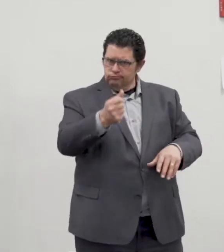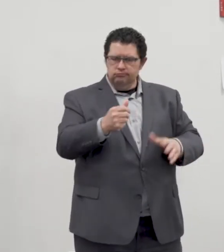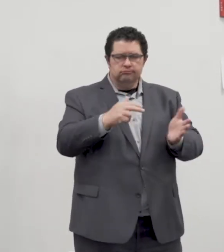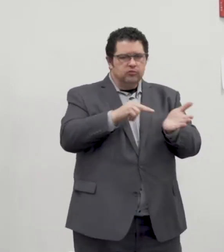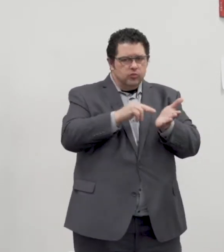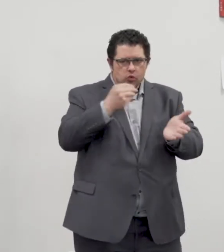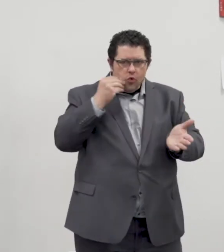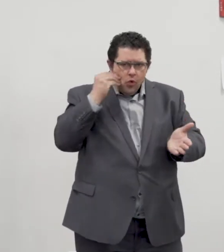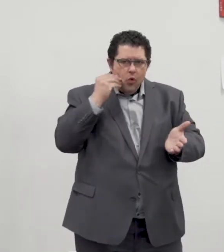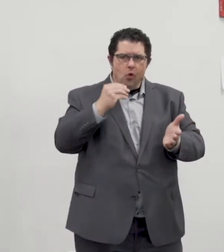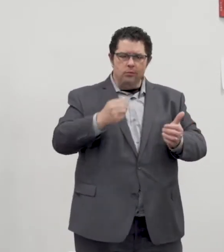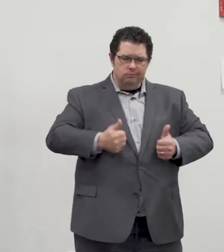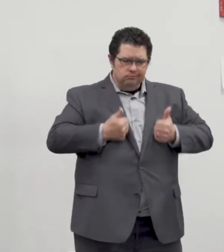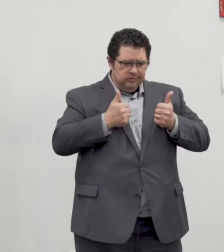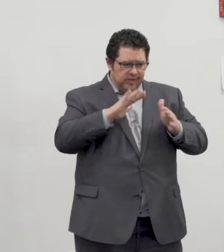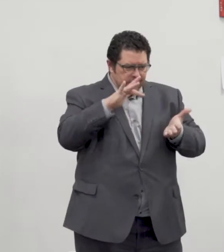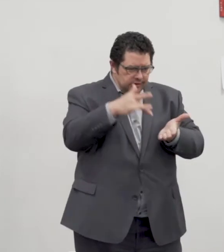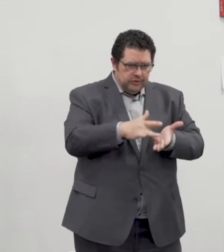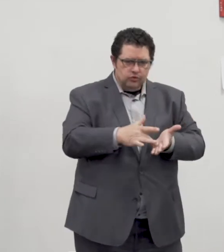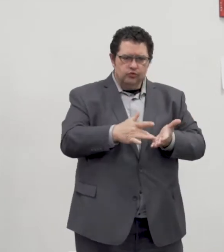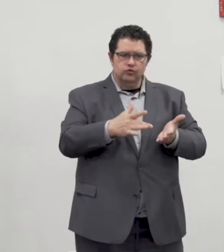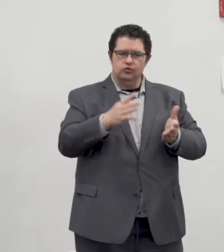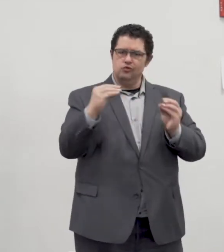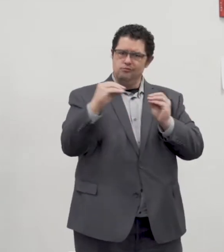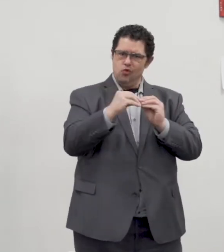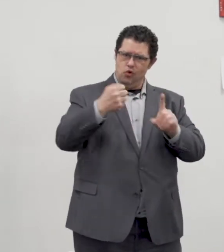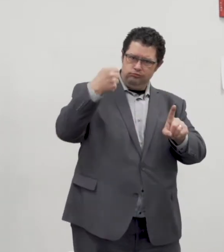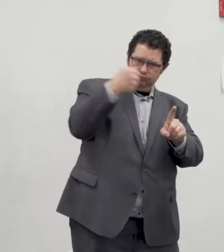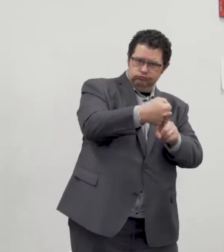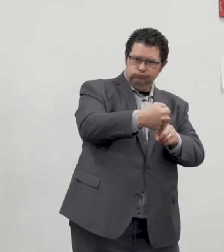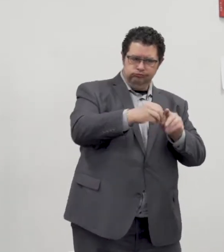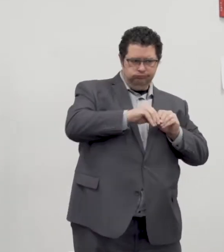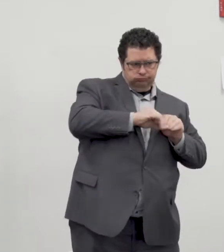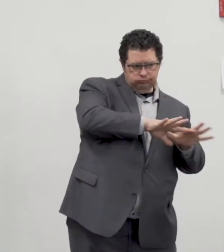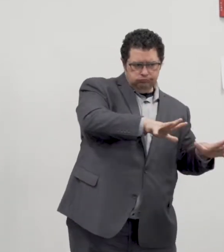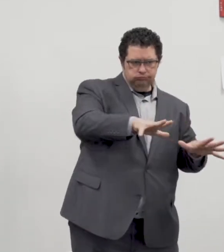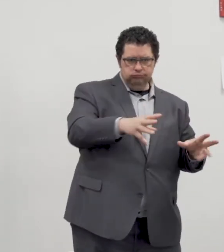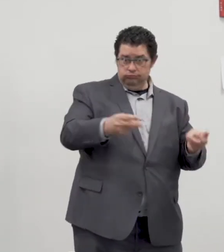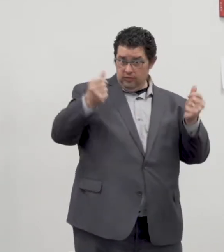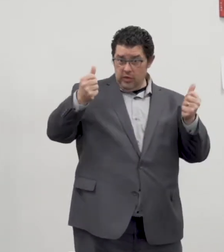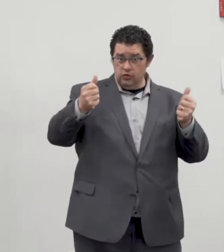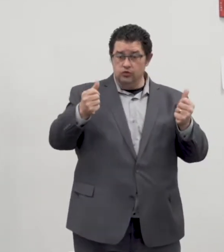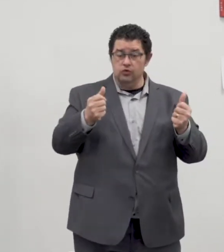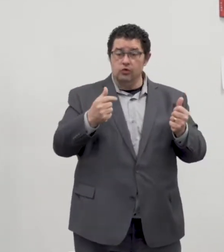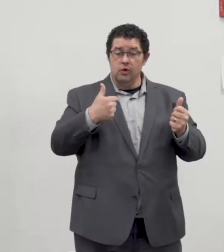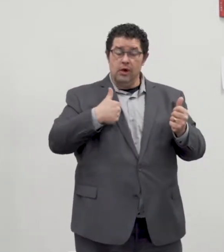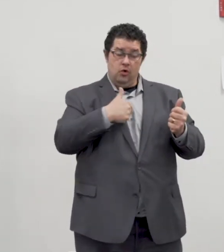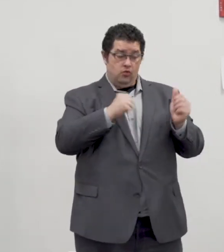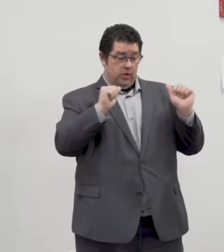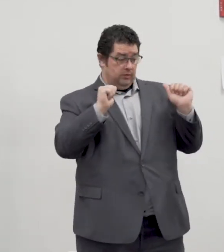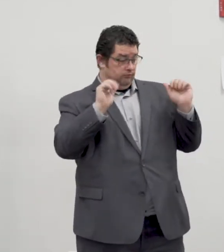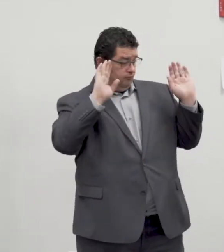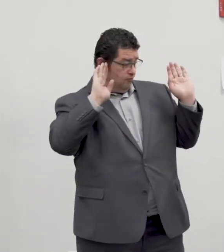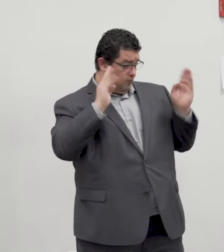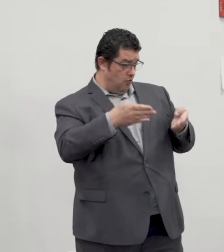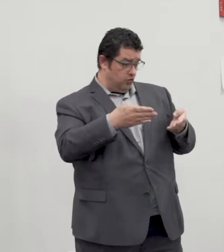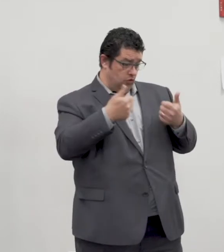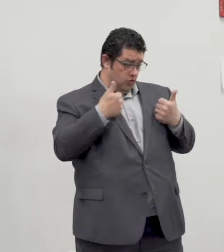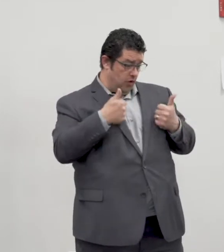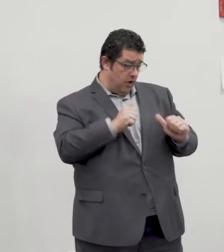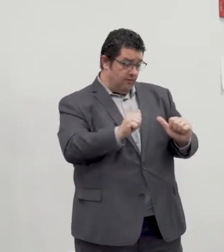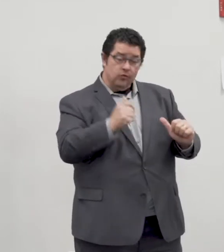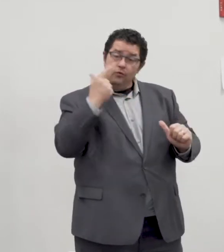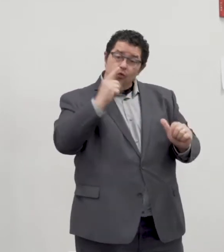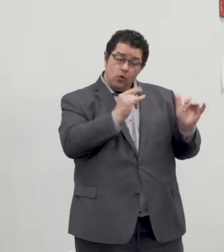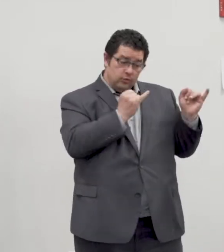centers, and areas in our community that are more impacted, and begin to focus our efforts on individuals who are